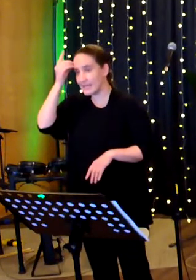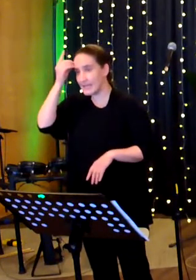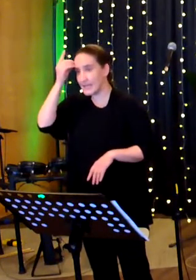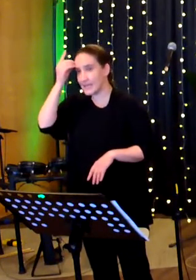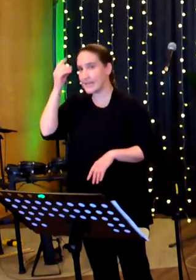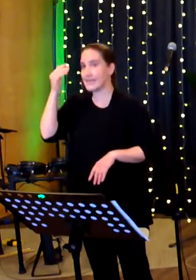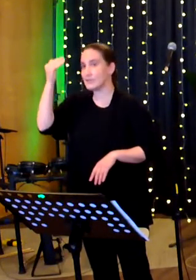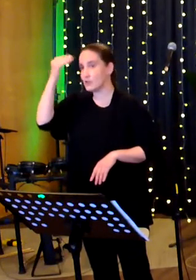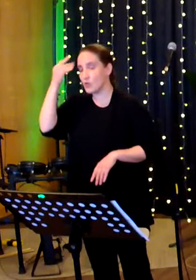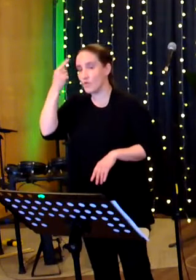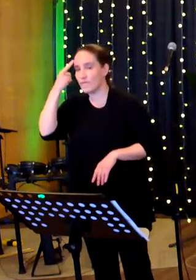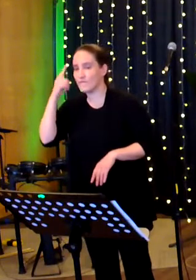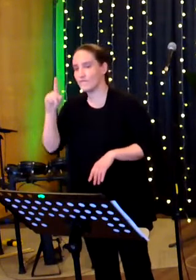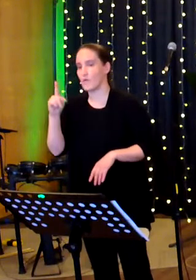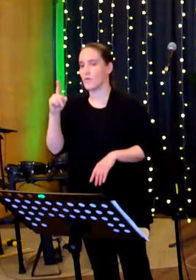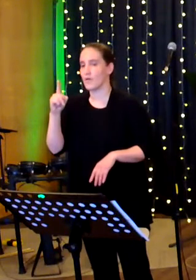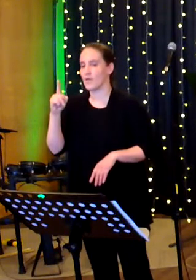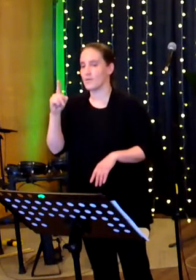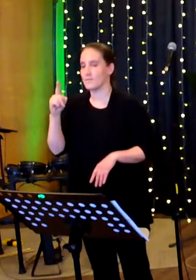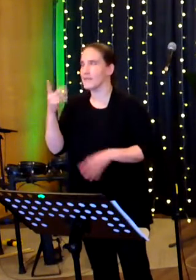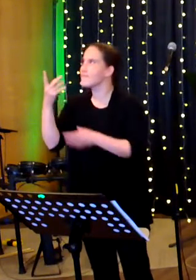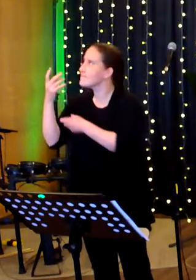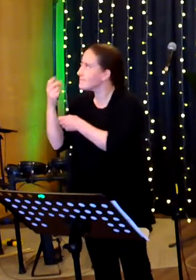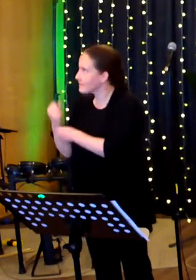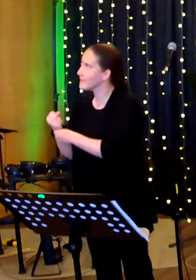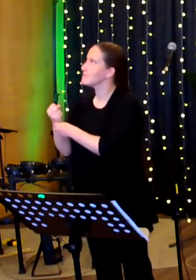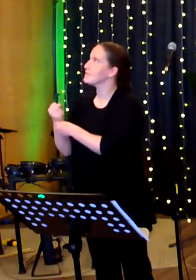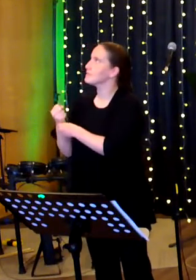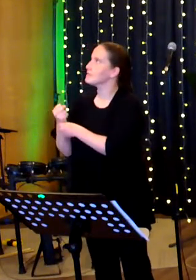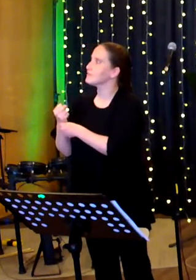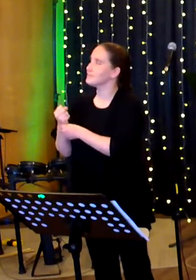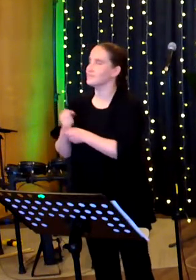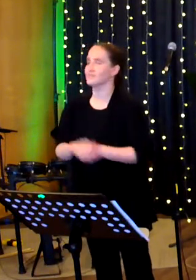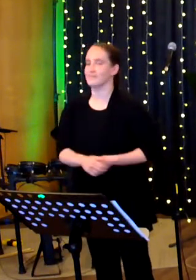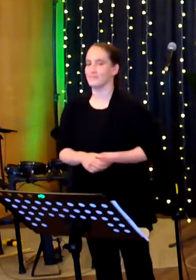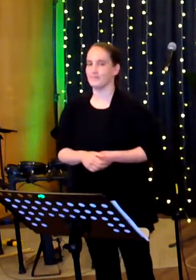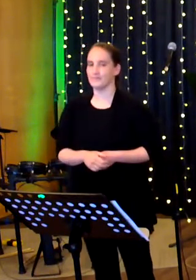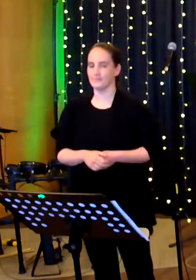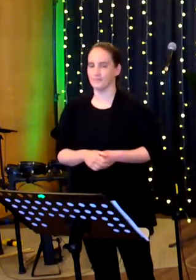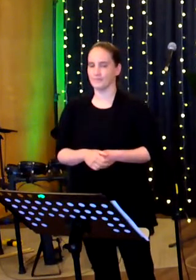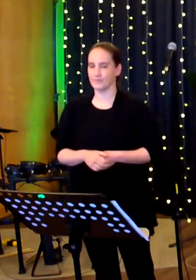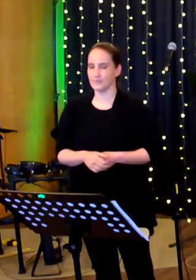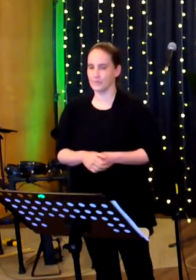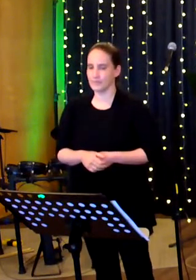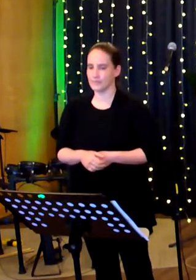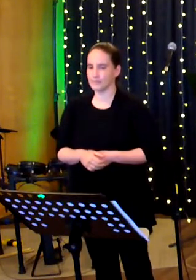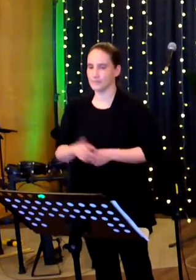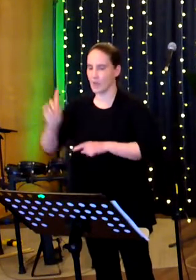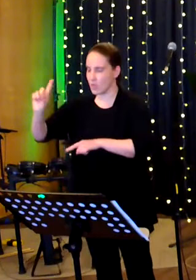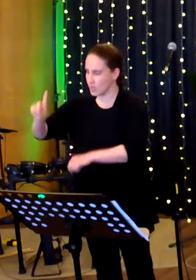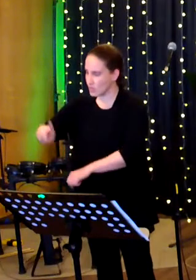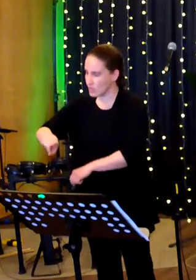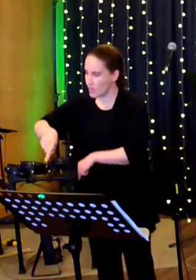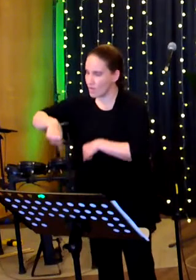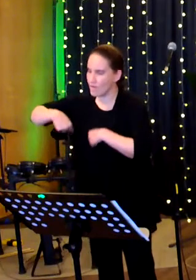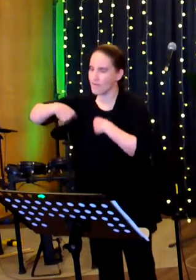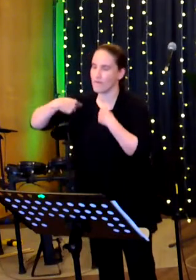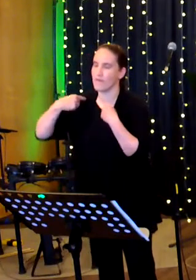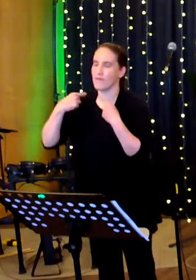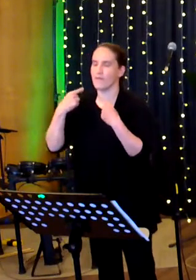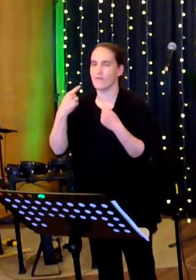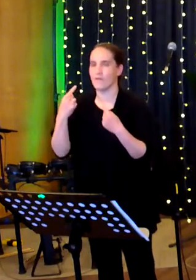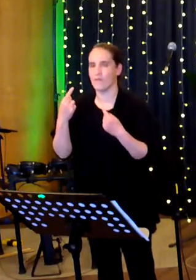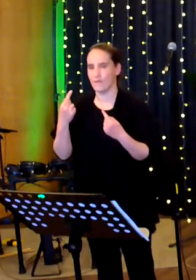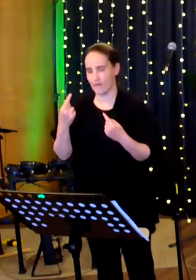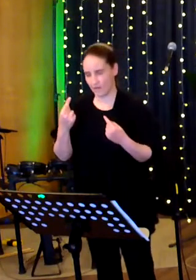following God, the one true God, our God, the God of Israel. For decades and decades, even in the face of